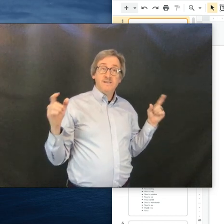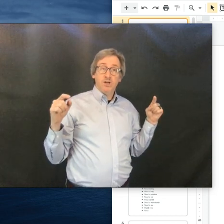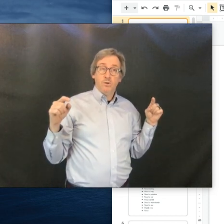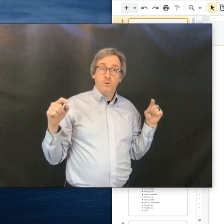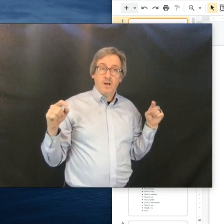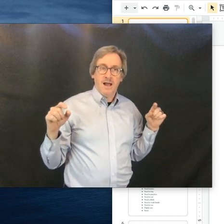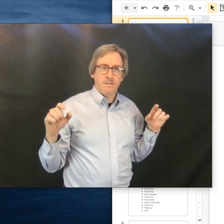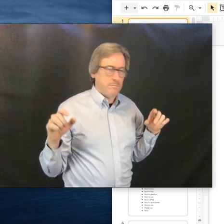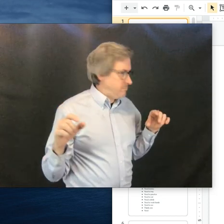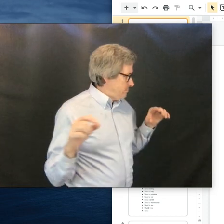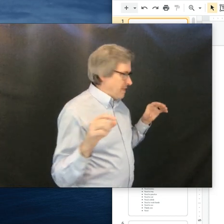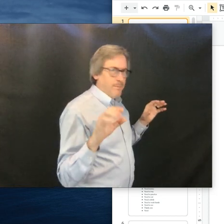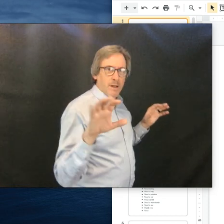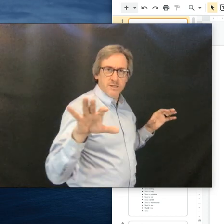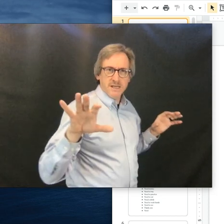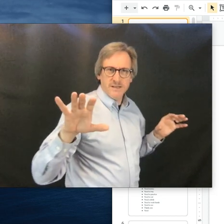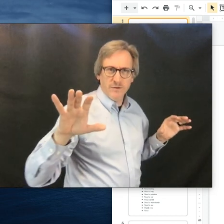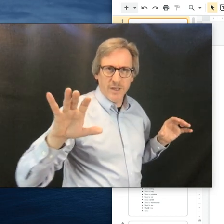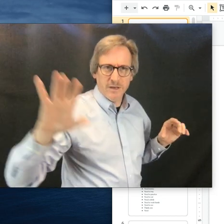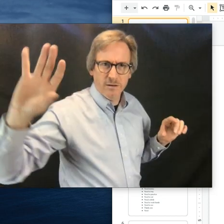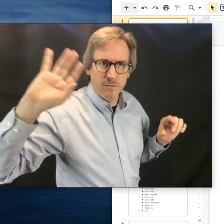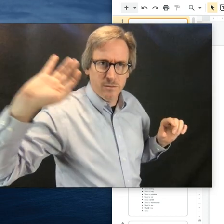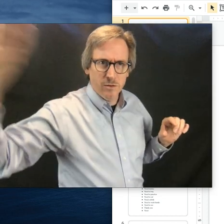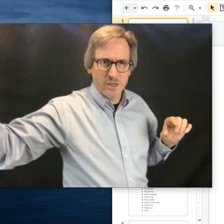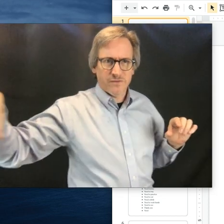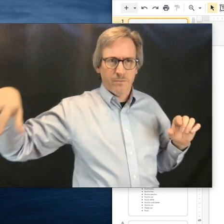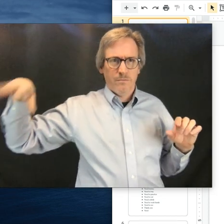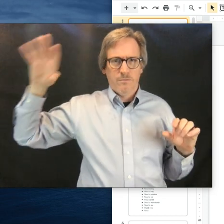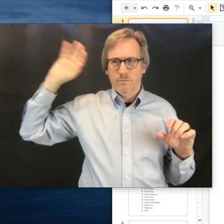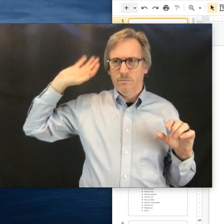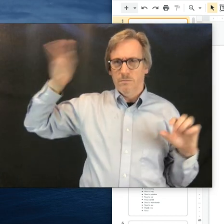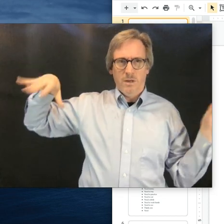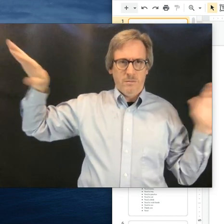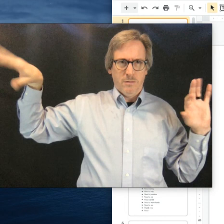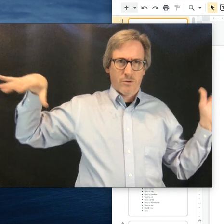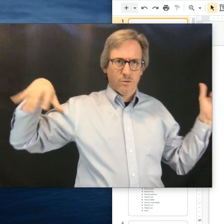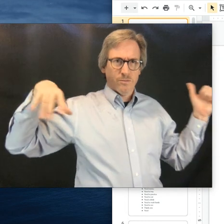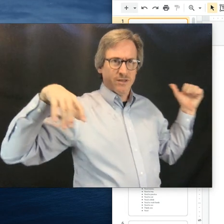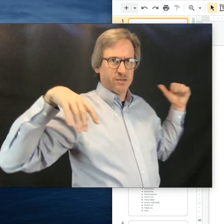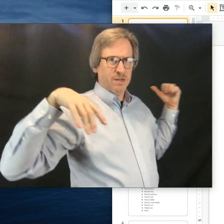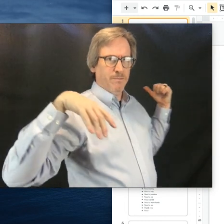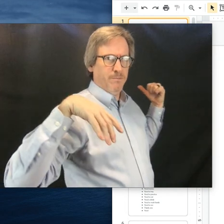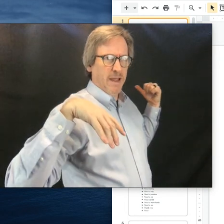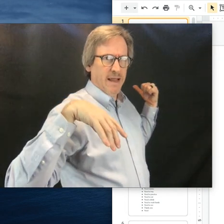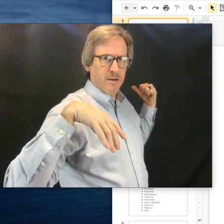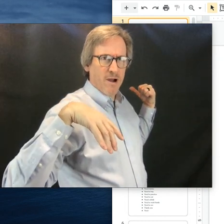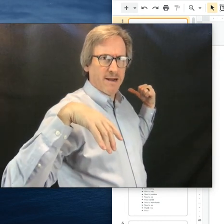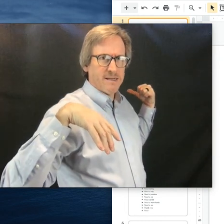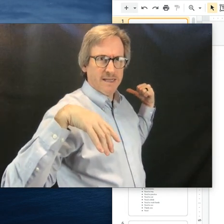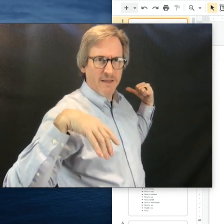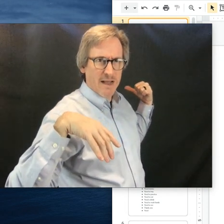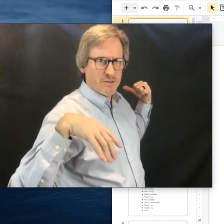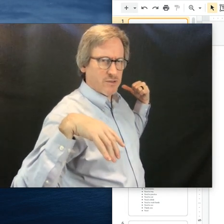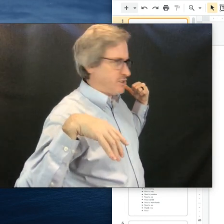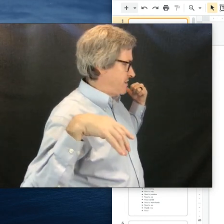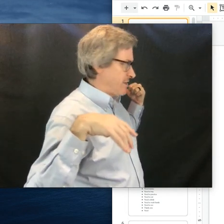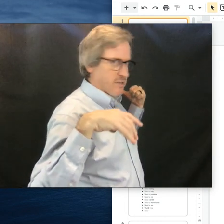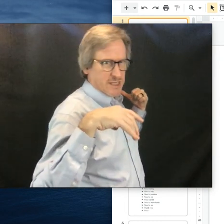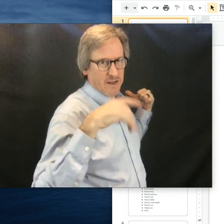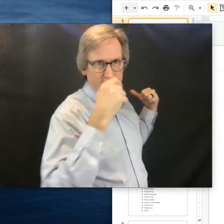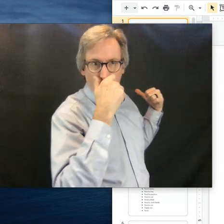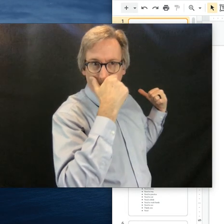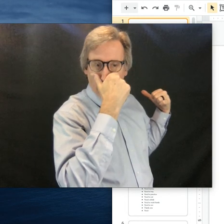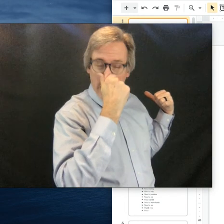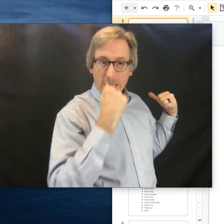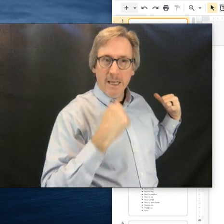Okay, so I apologize if you get noise from other rooms, and there's a band practicing in the house just on the other